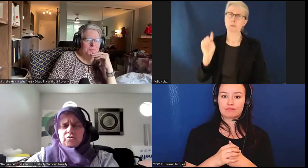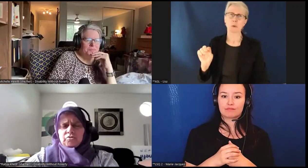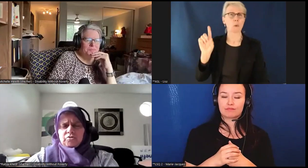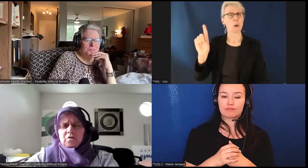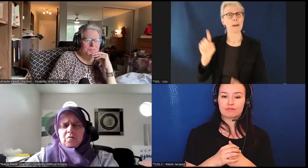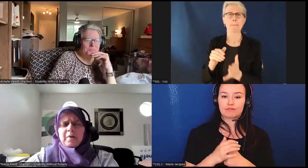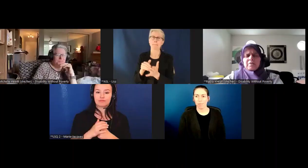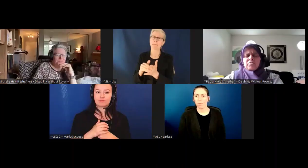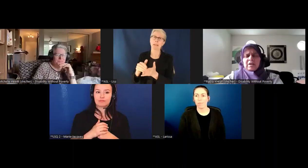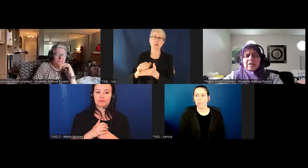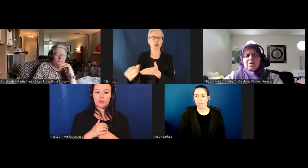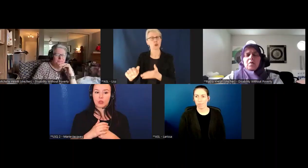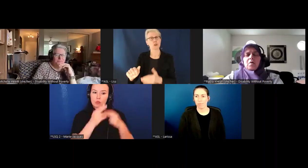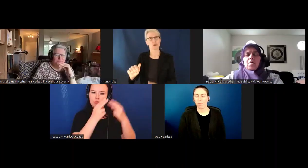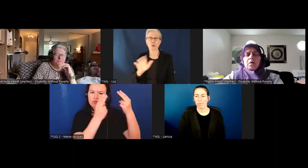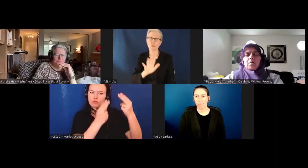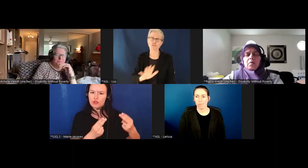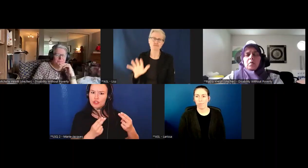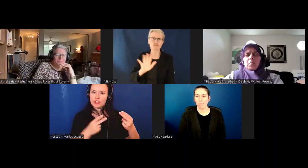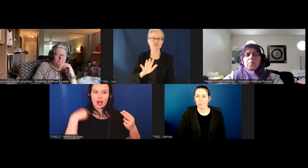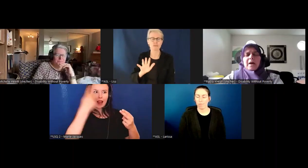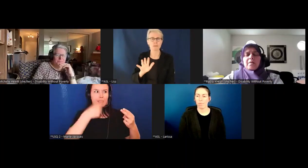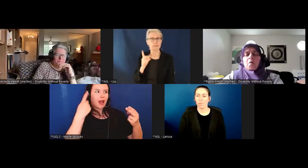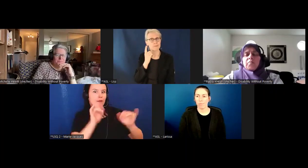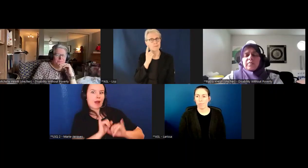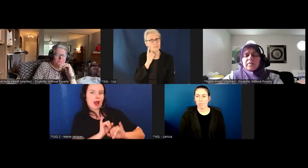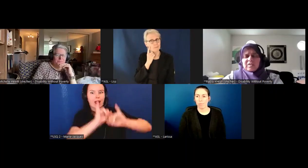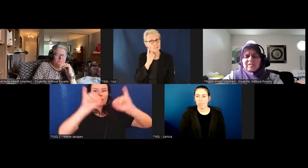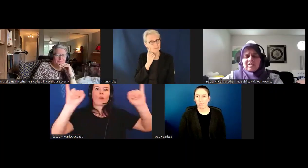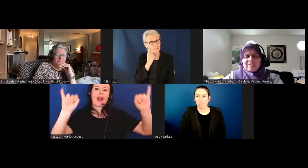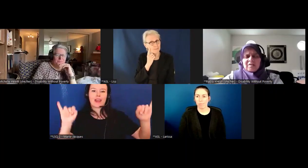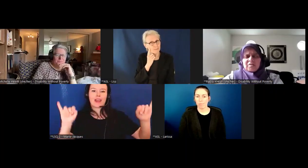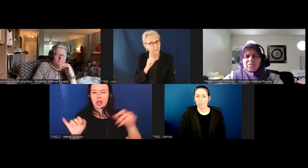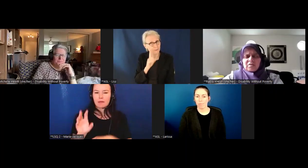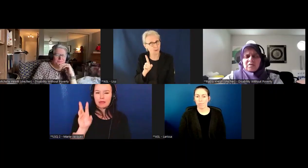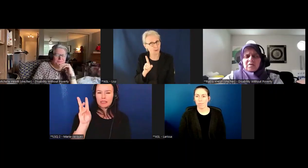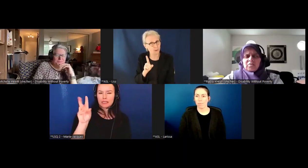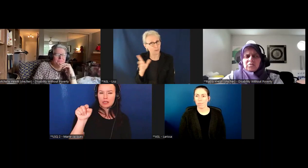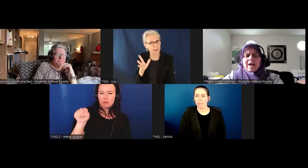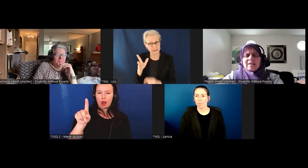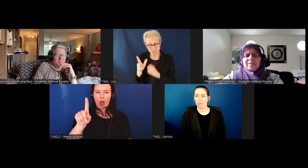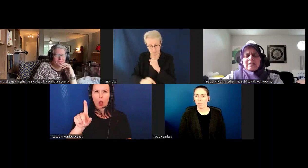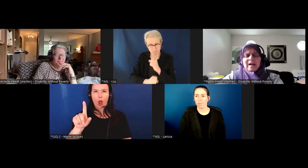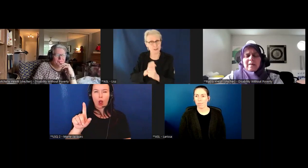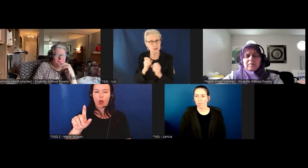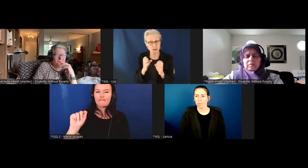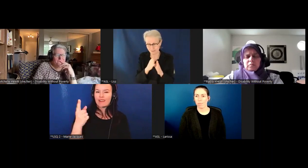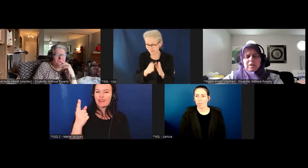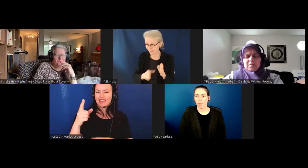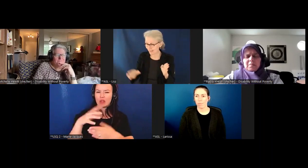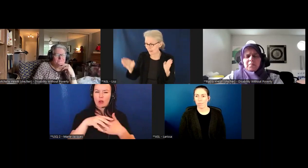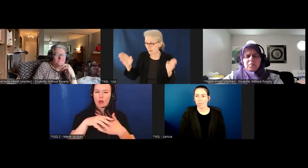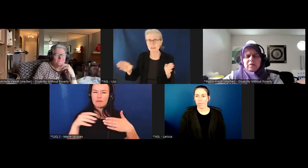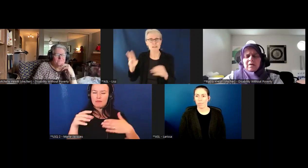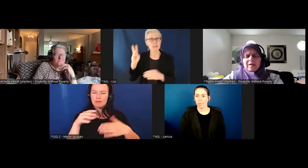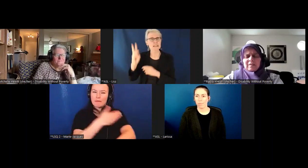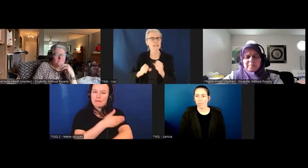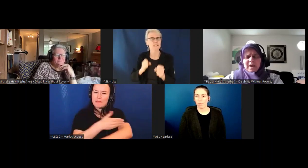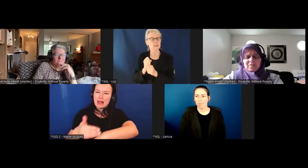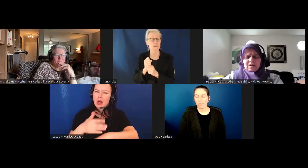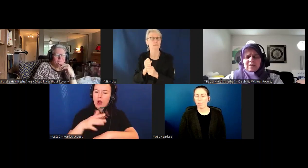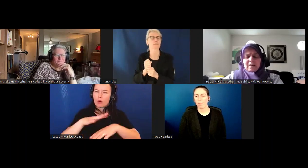$6.1 million or so budgeted, but over 6 years. So that is the absolute minimum. We